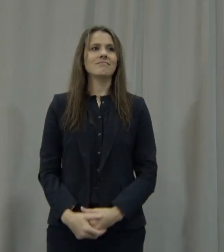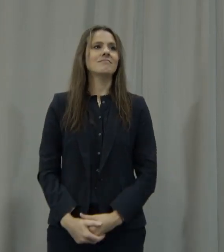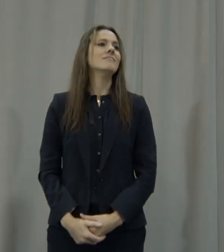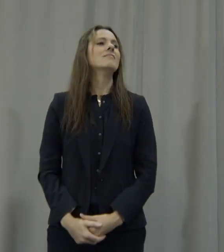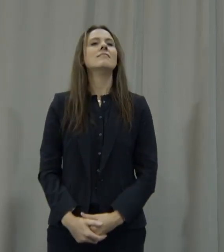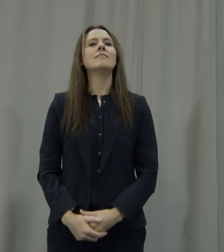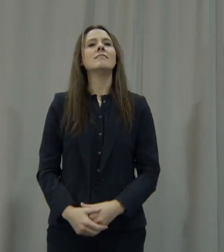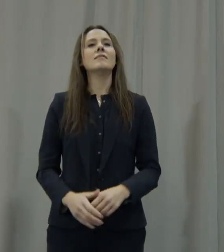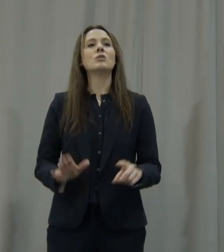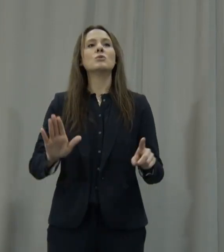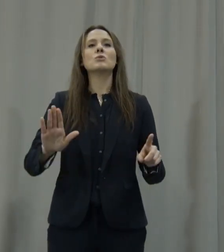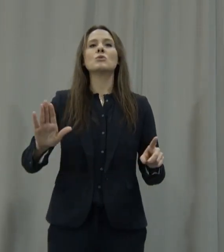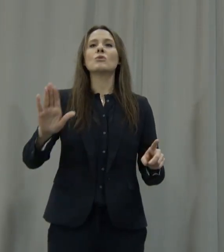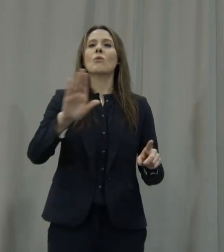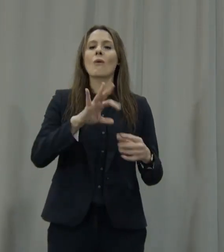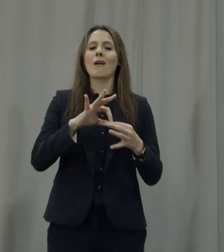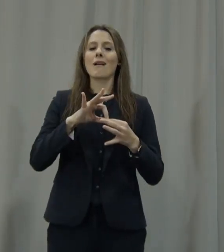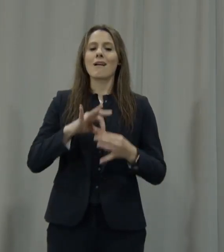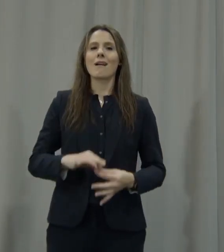these are your roots.